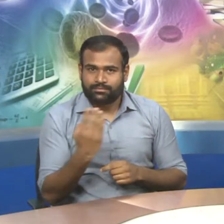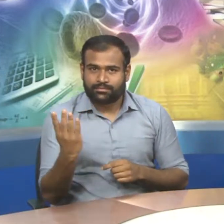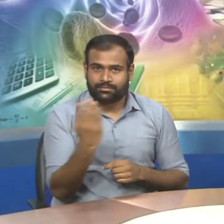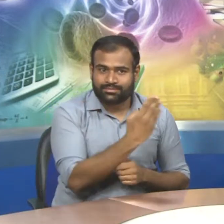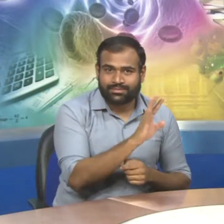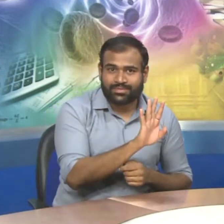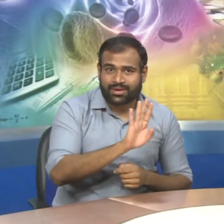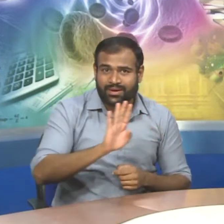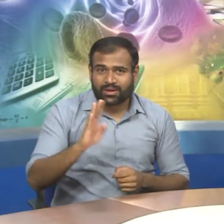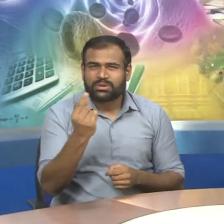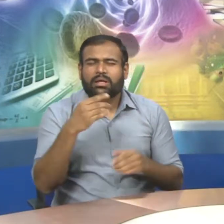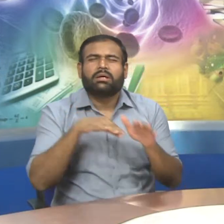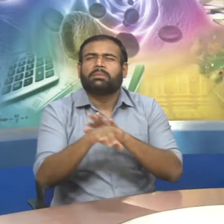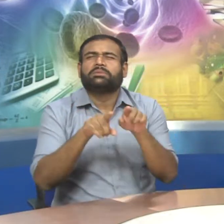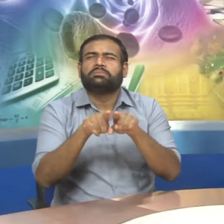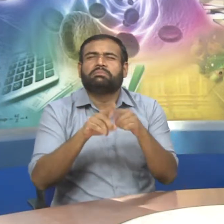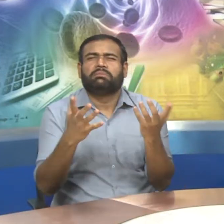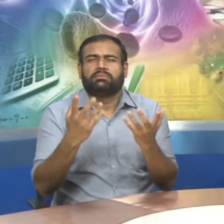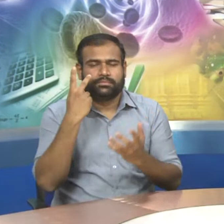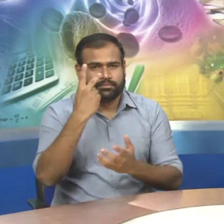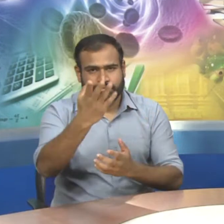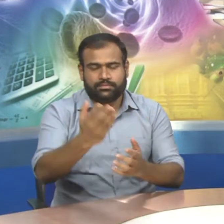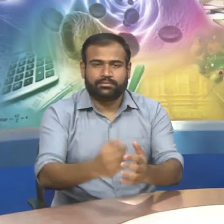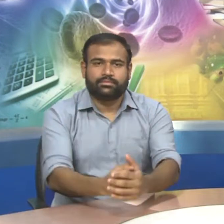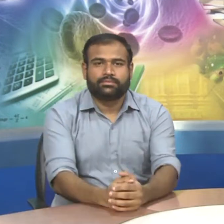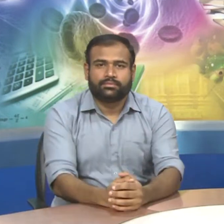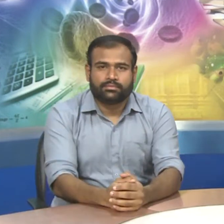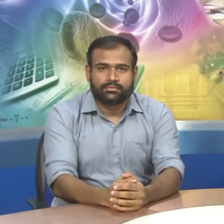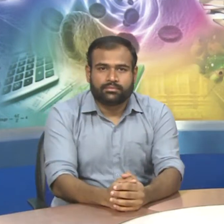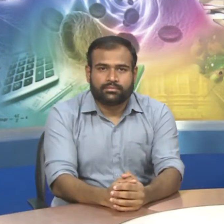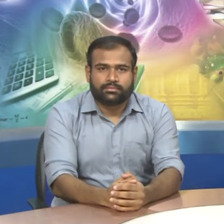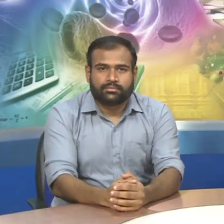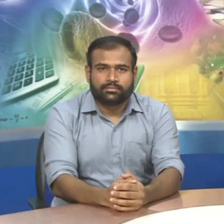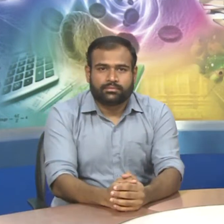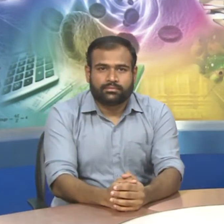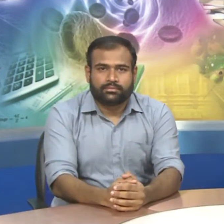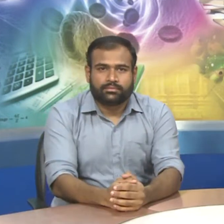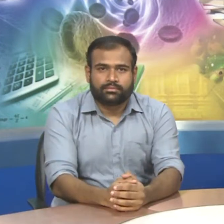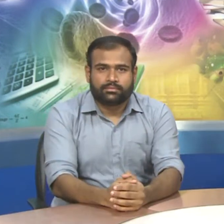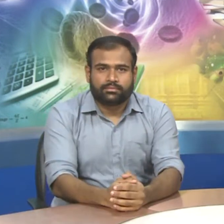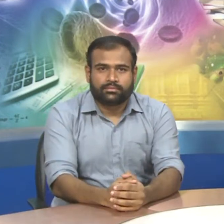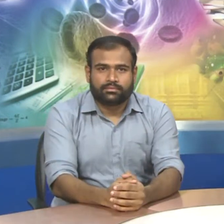The first point is talking about moving towards and away from.